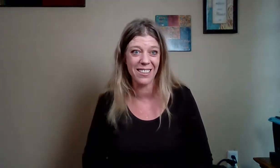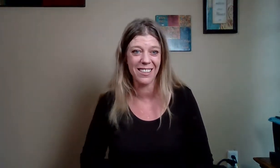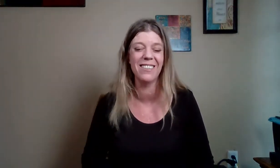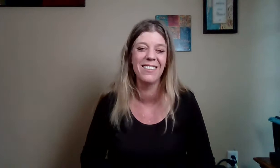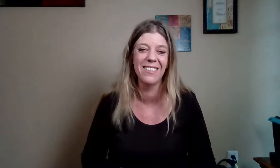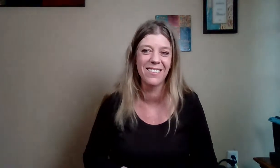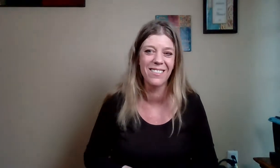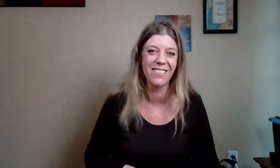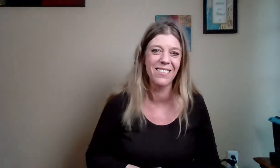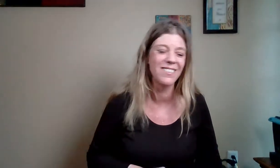8,000.